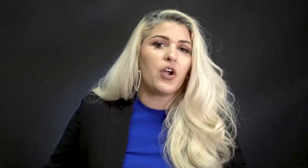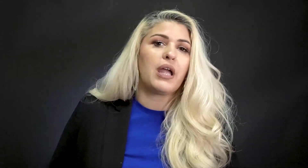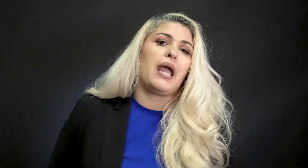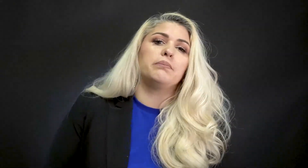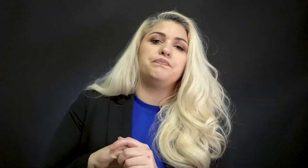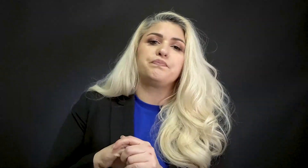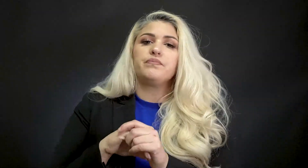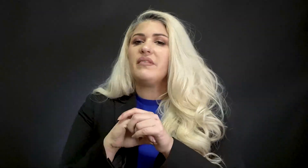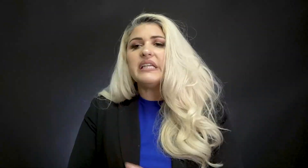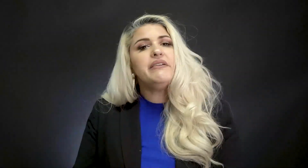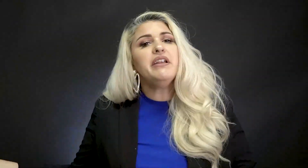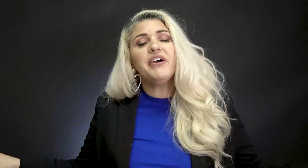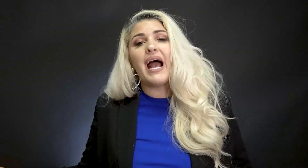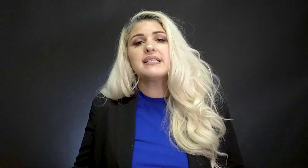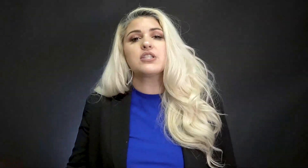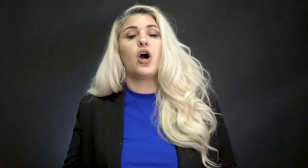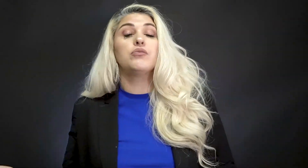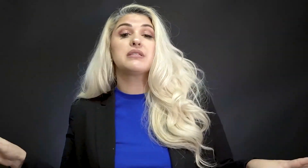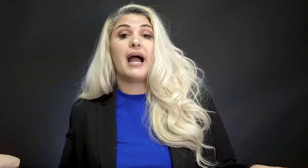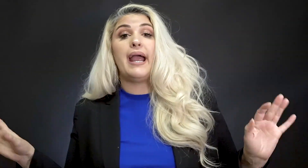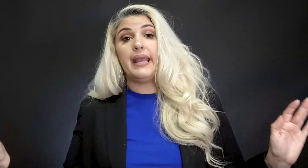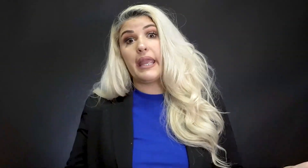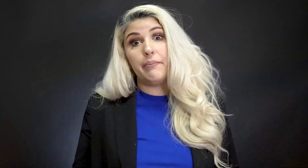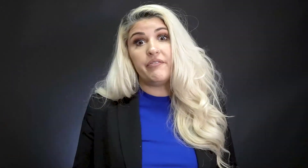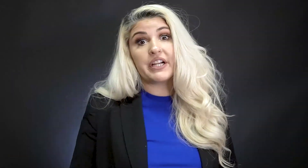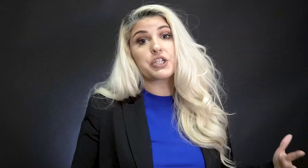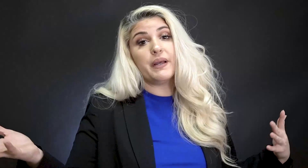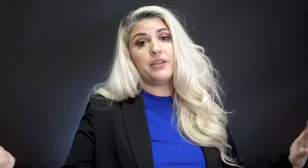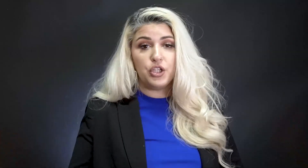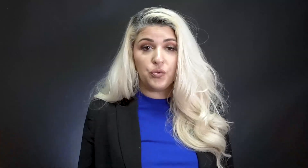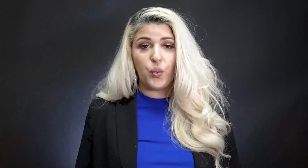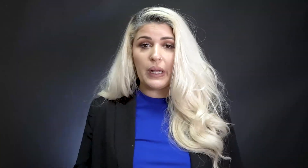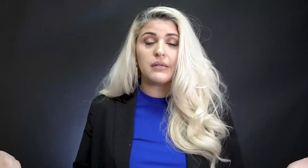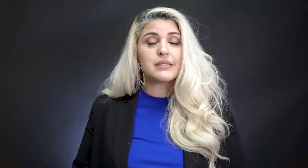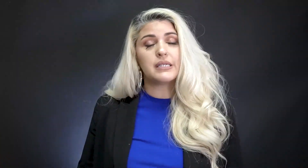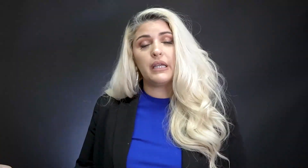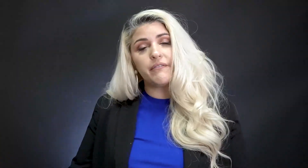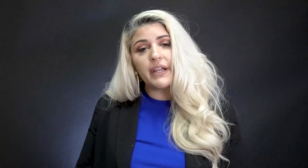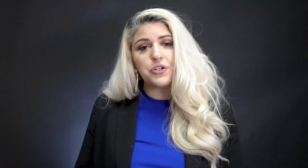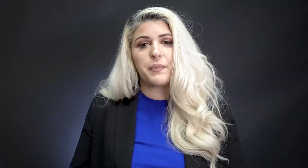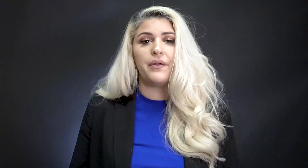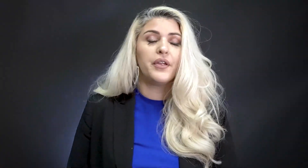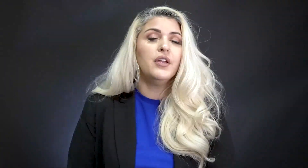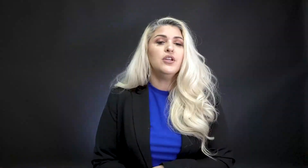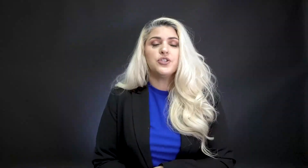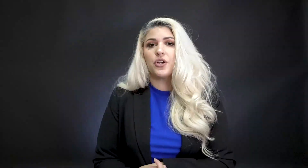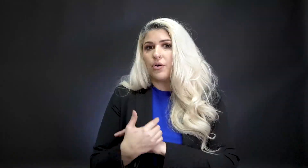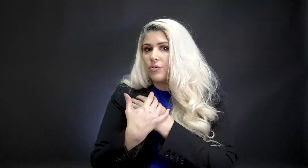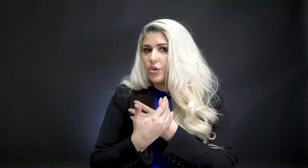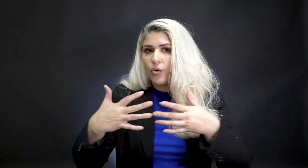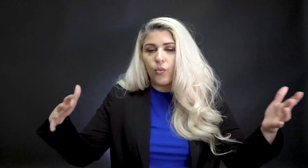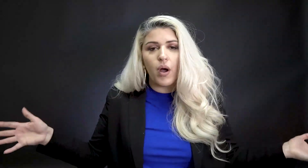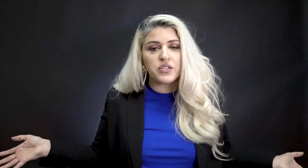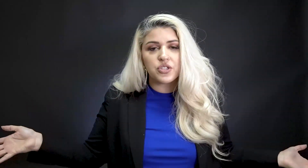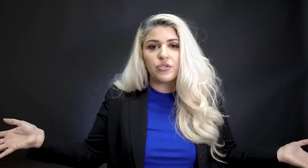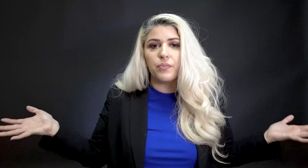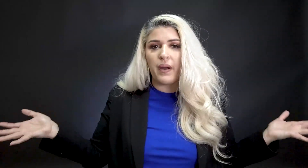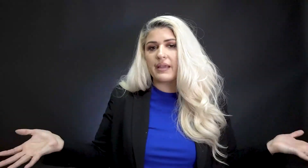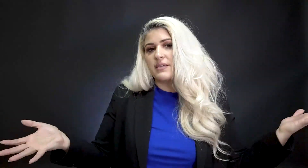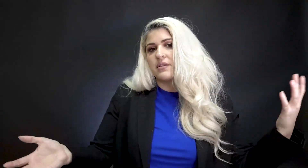game. Even if it has its own sign, it can be fingerspelled and you will see it fingerspelled. So you'll want to practice all